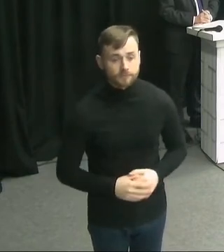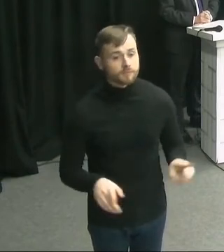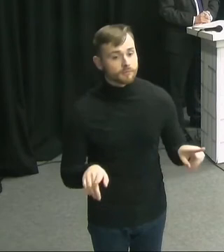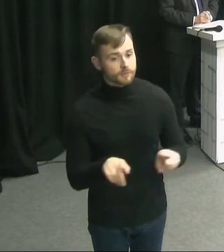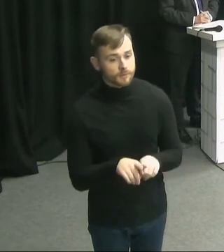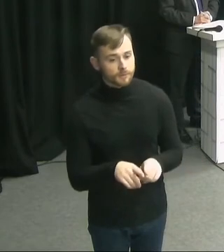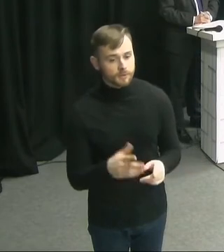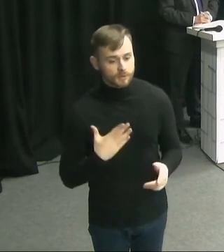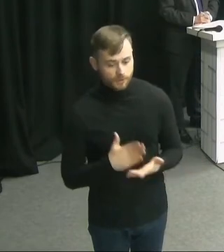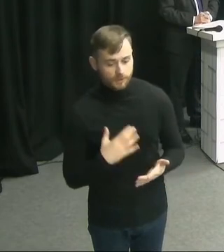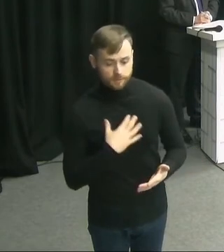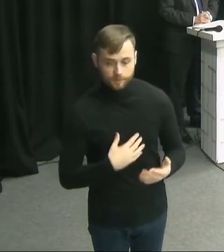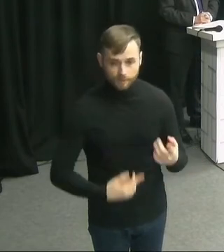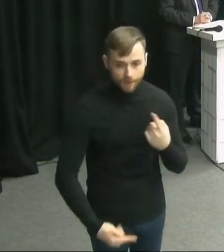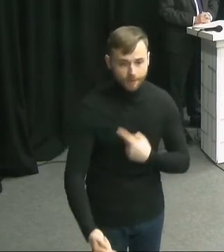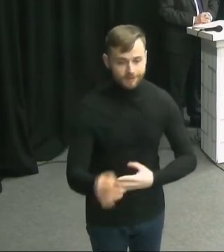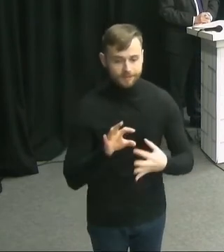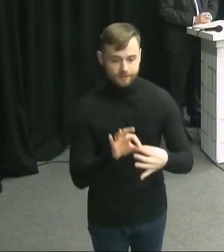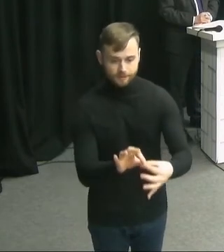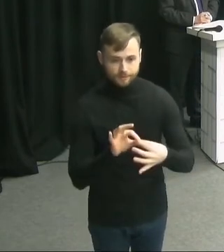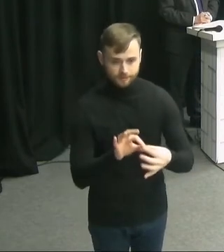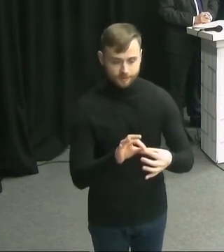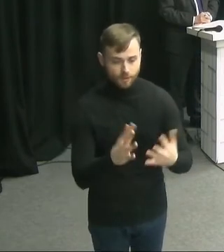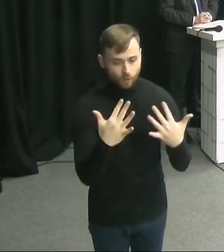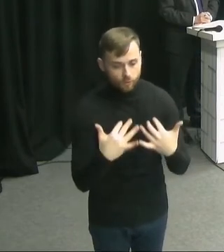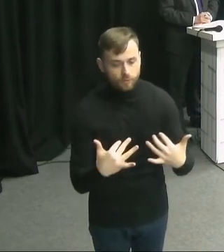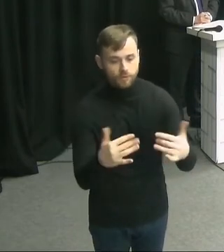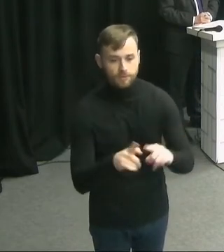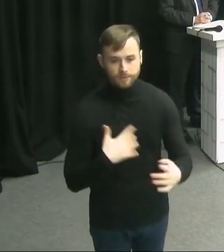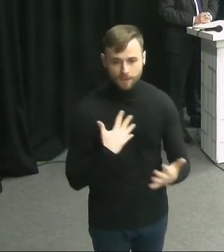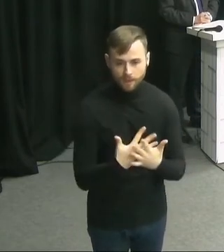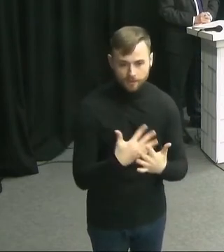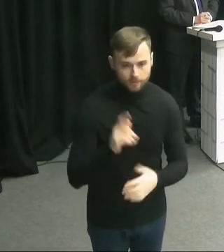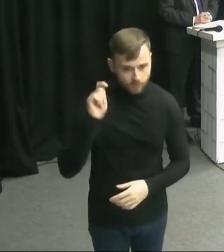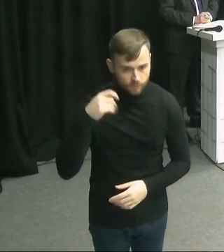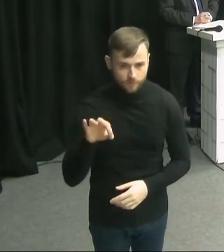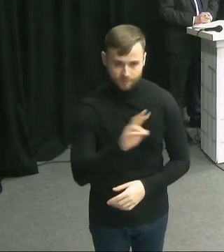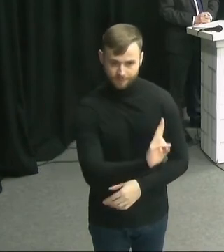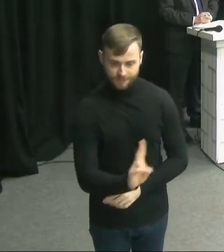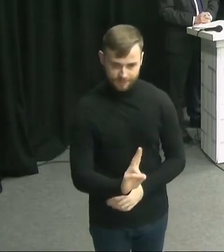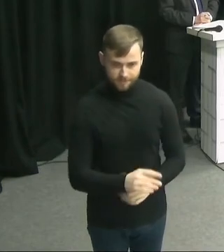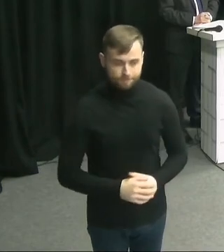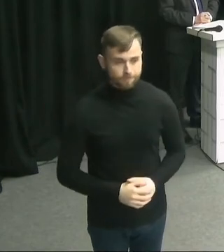that also a commitment from the students to help in achieving all these goals.